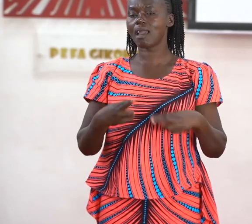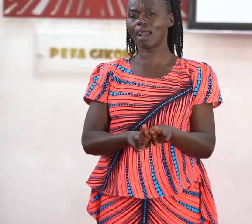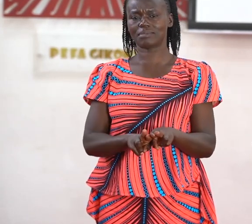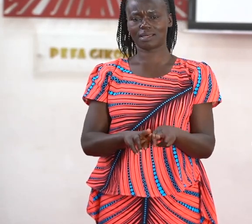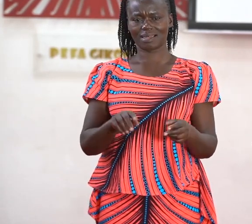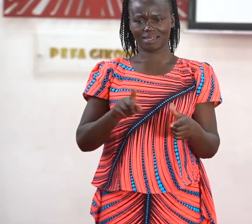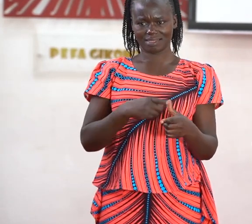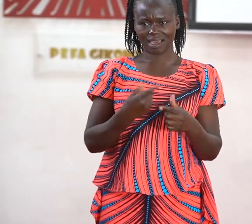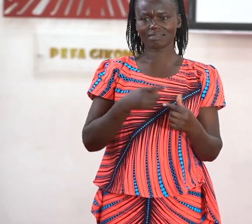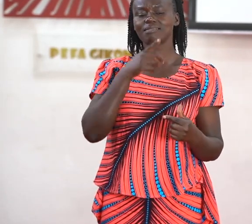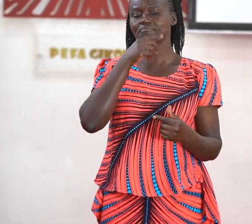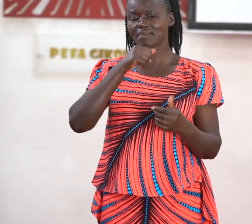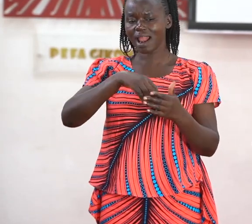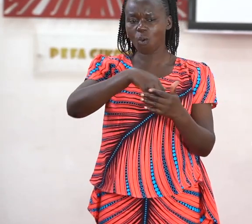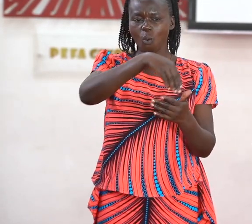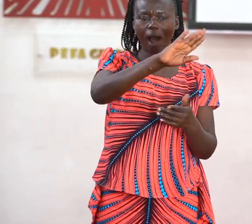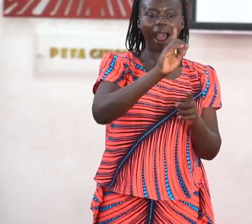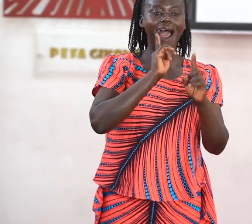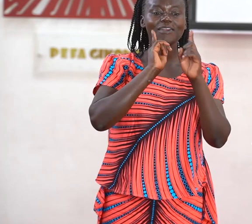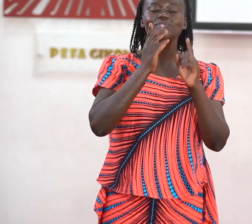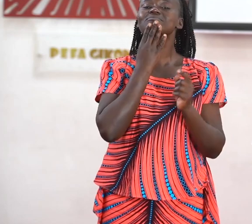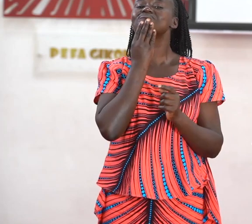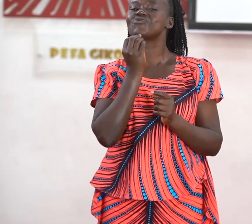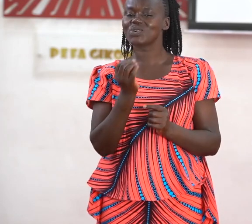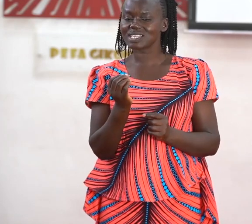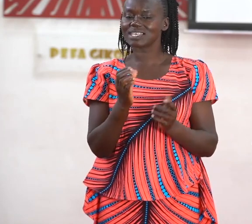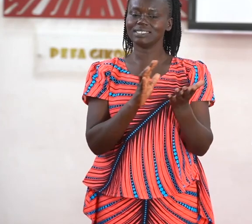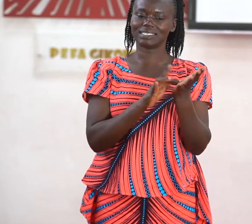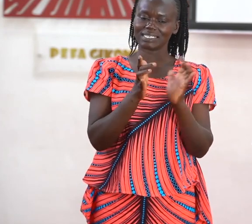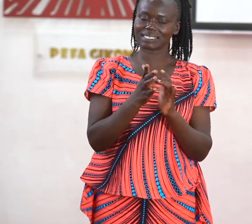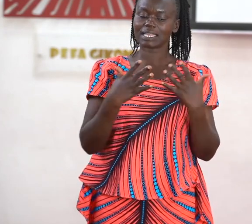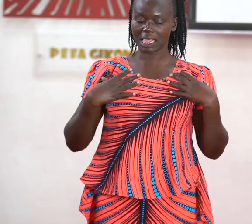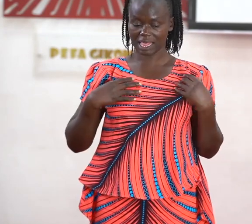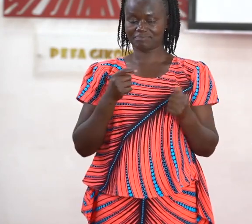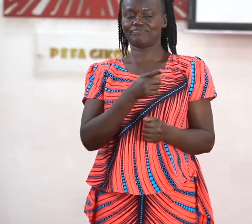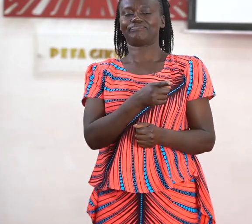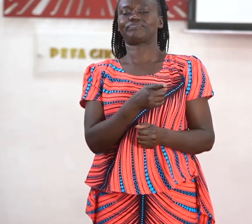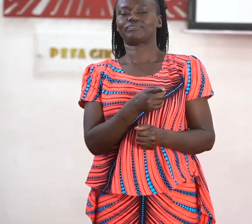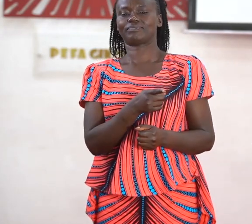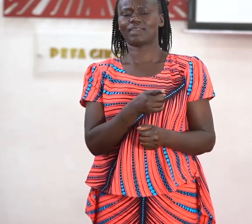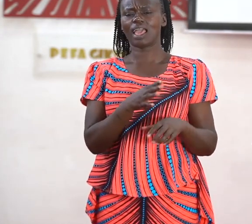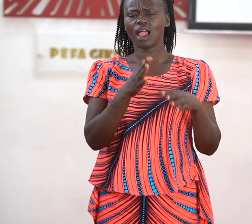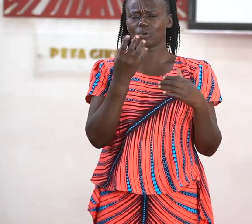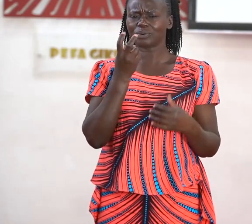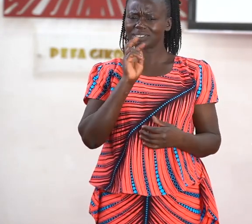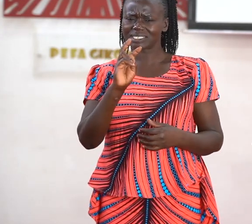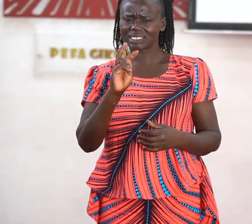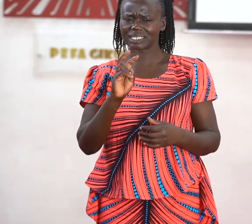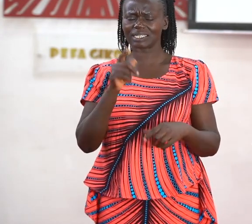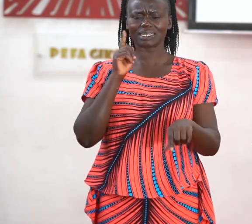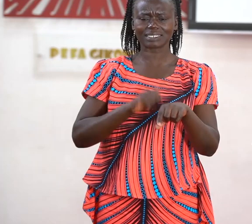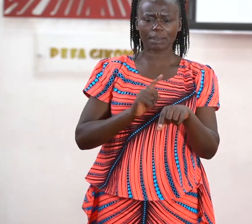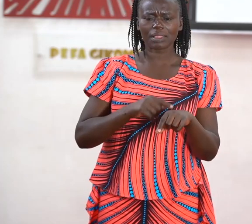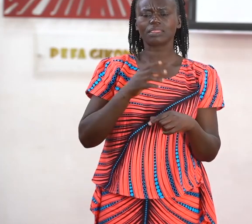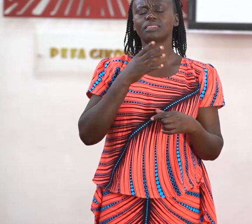was Jesus who had made him well. And so we see that after this man was healed by Jesus, he did not know who had